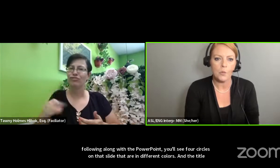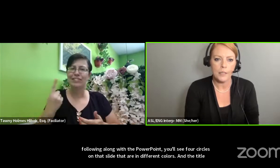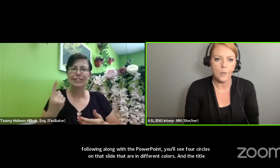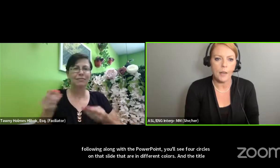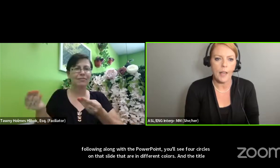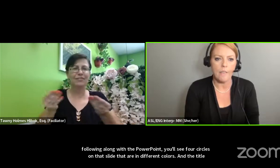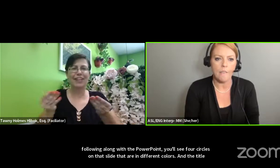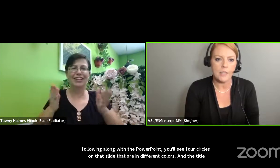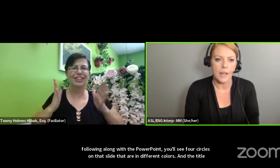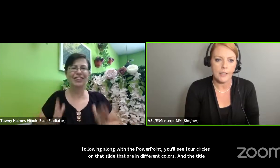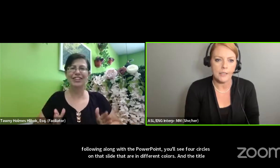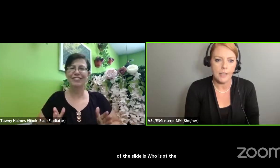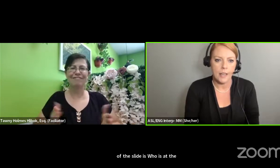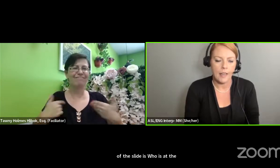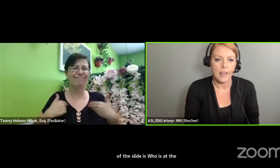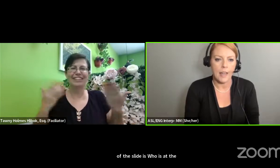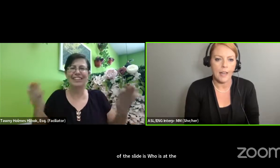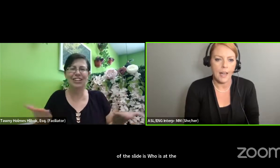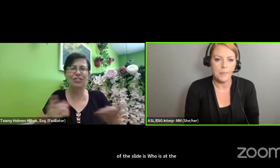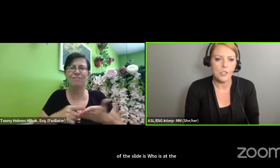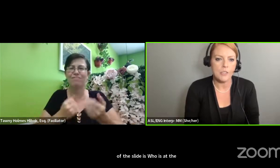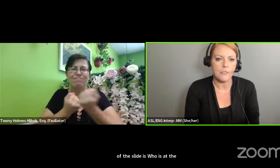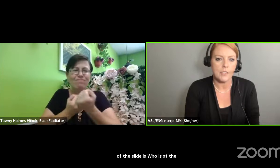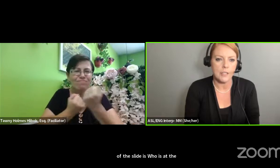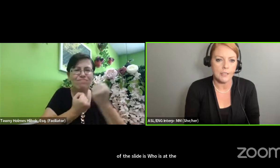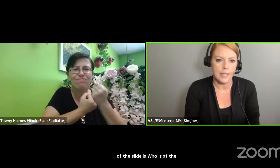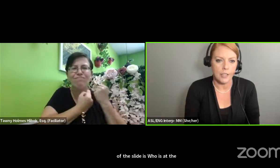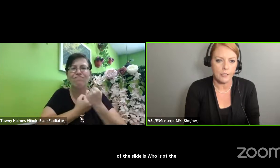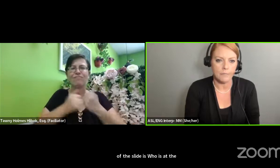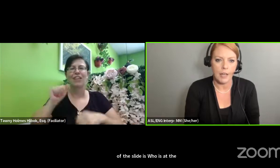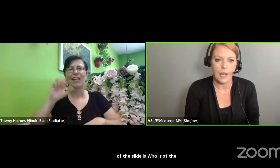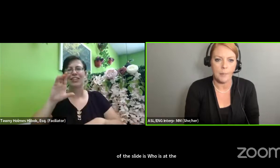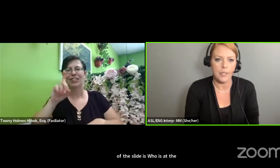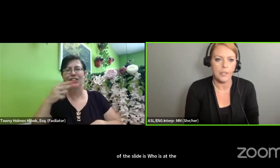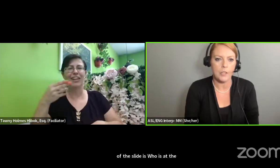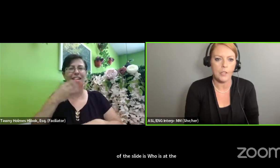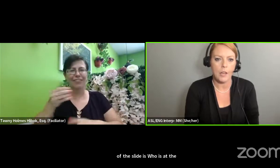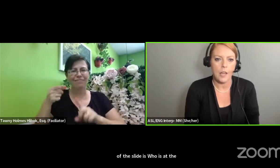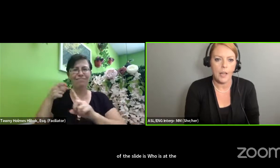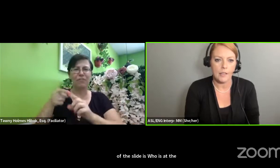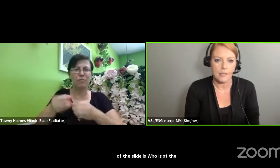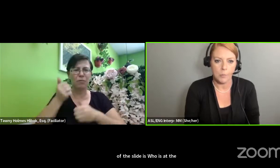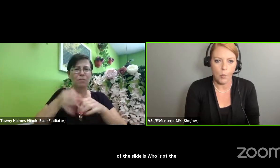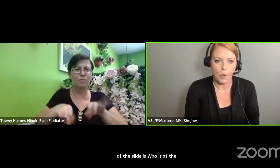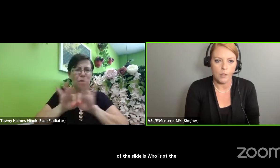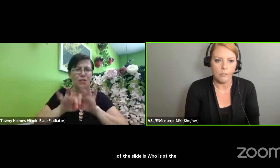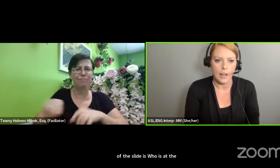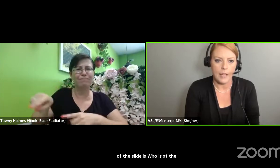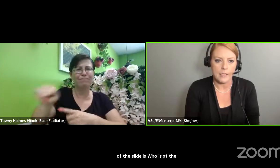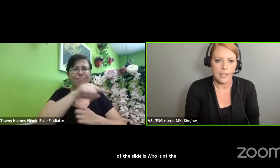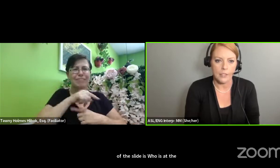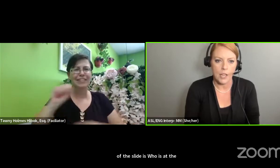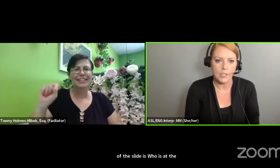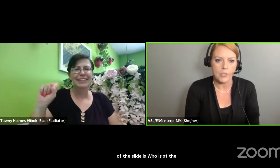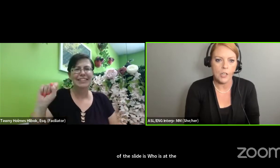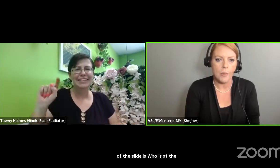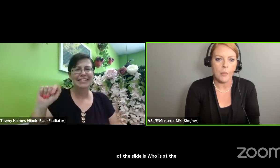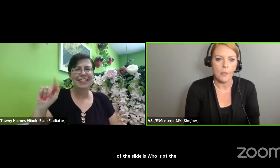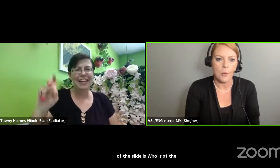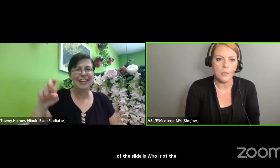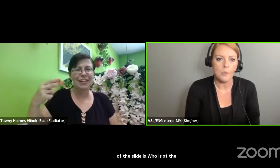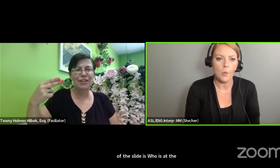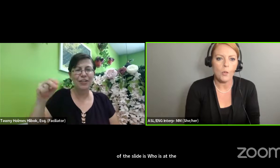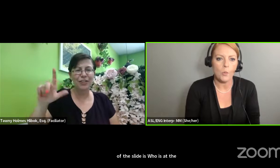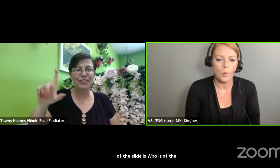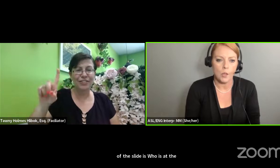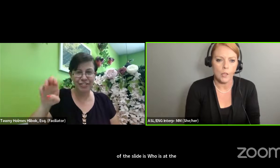Because we really want to emphasize that I'm just the facilitator. I'm here as a support for ACDHH, but